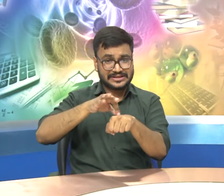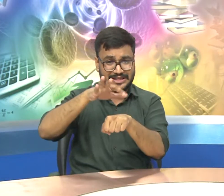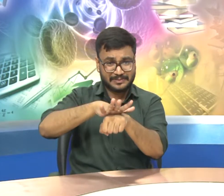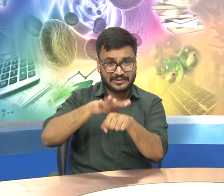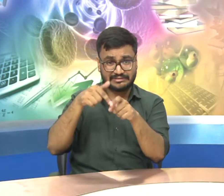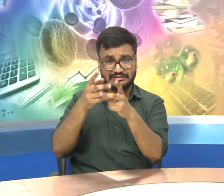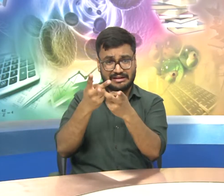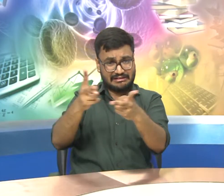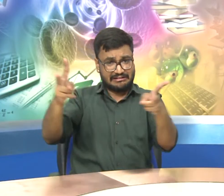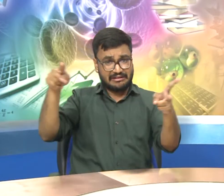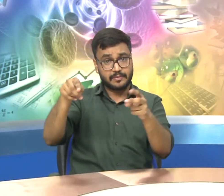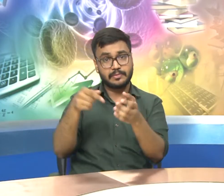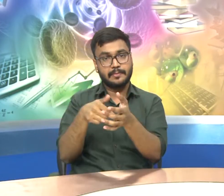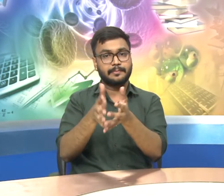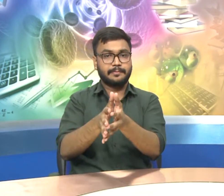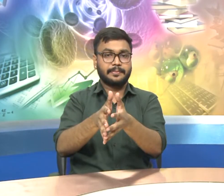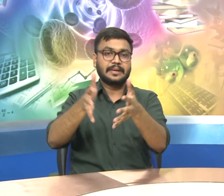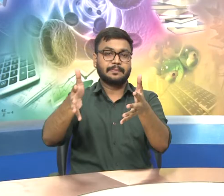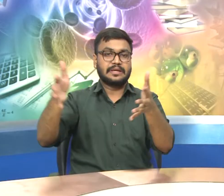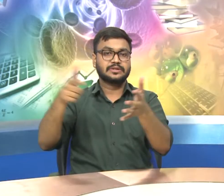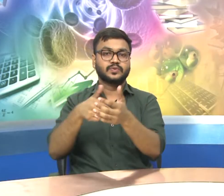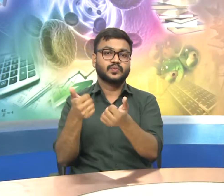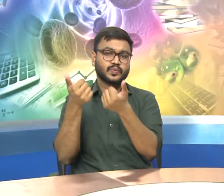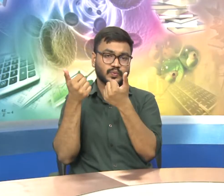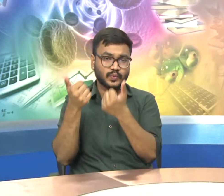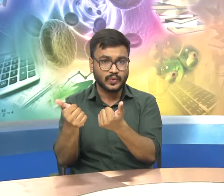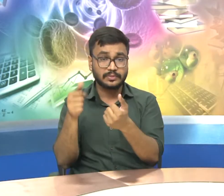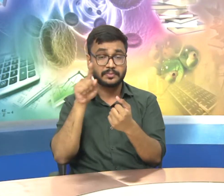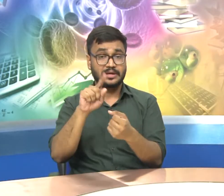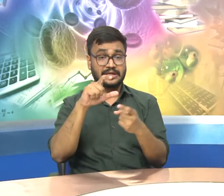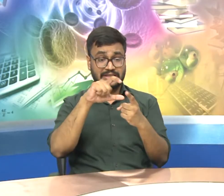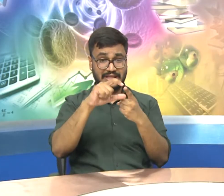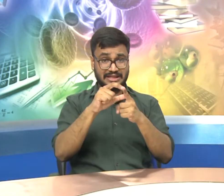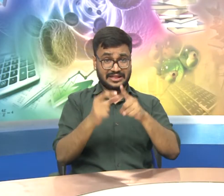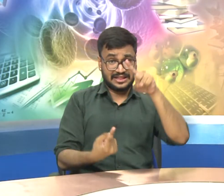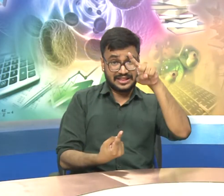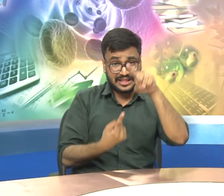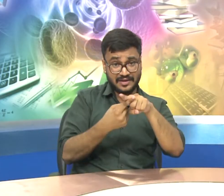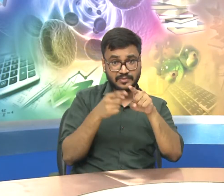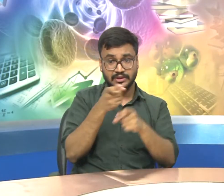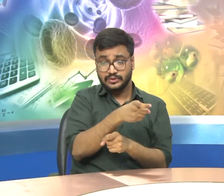This shows the natural selection.